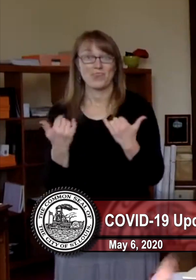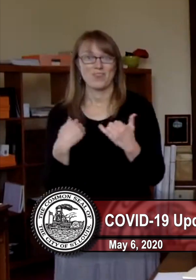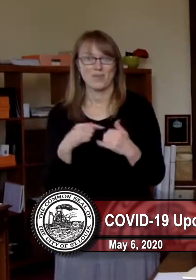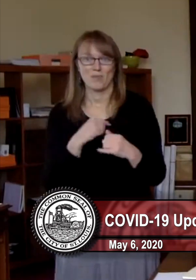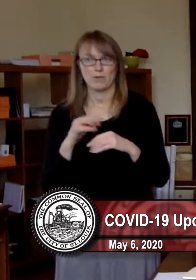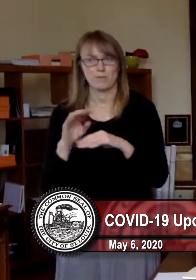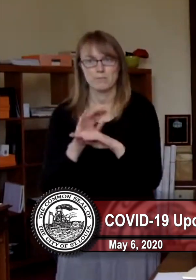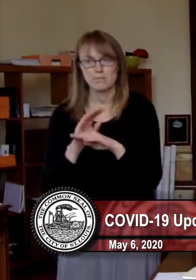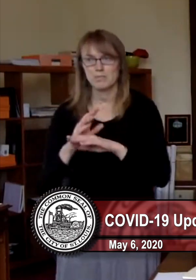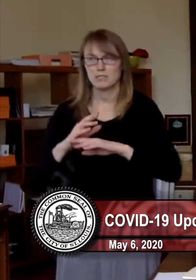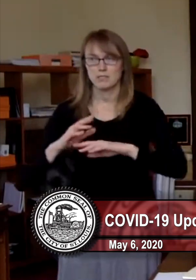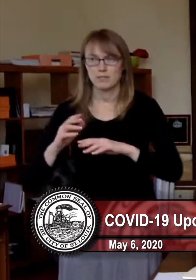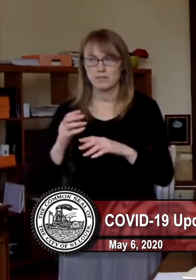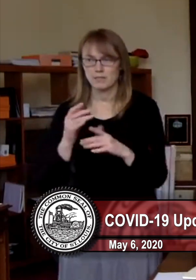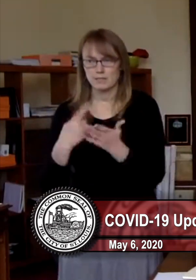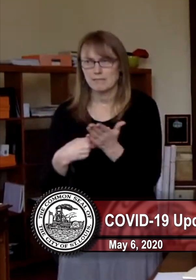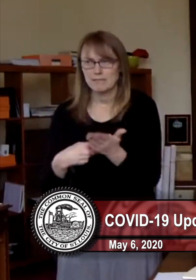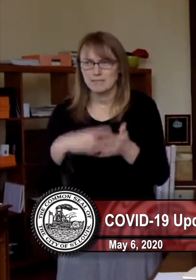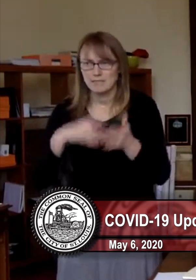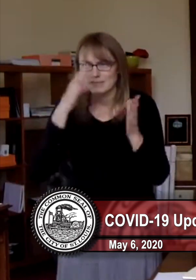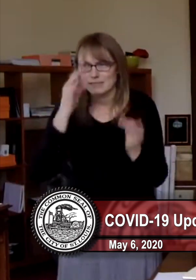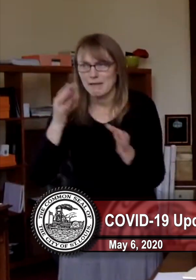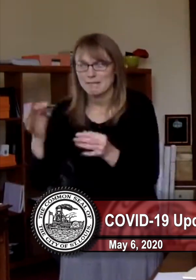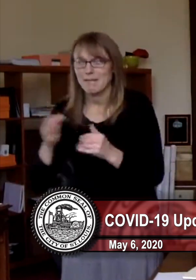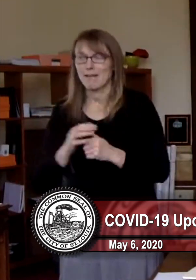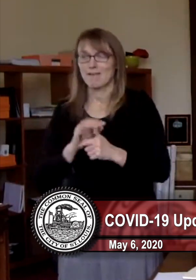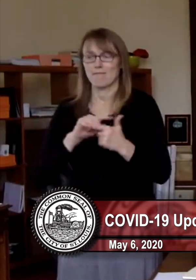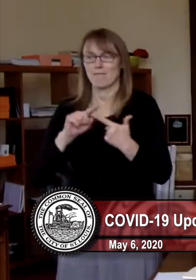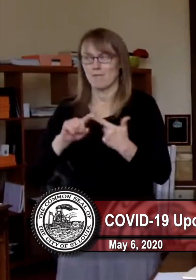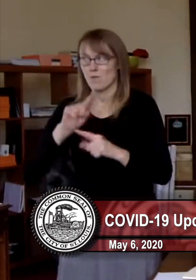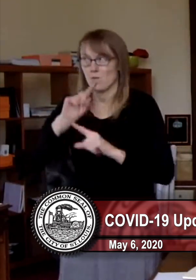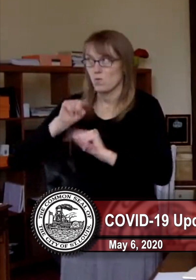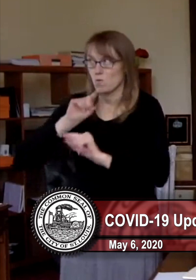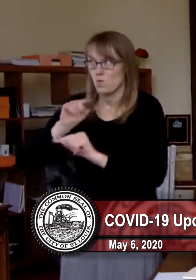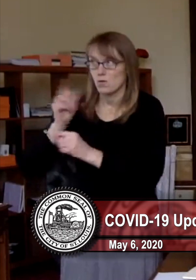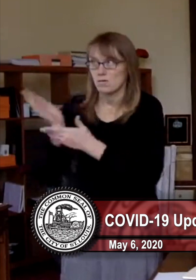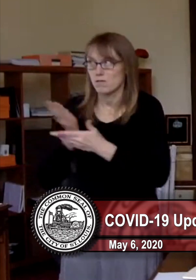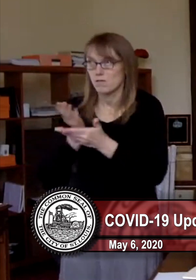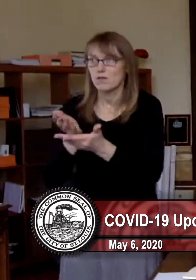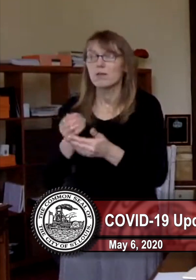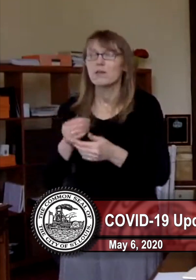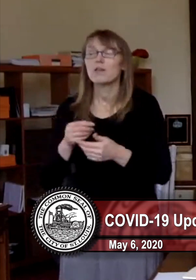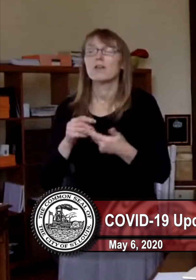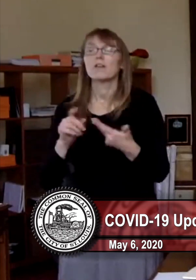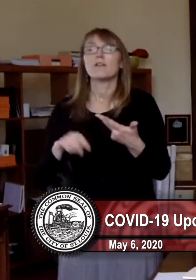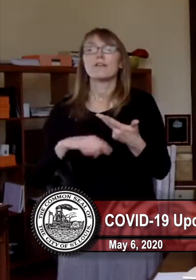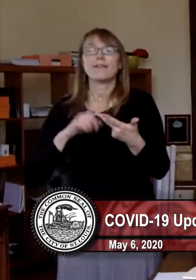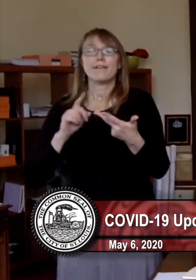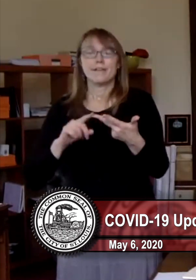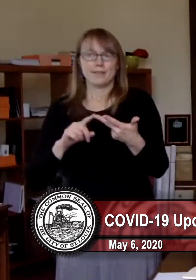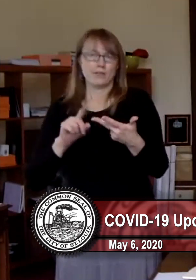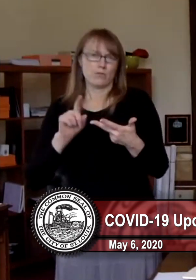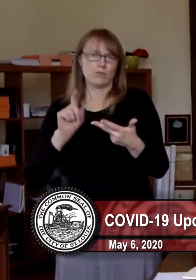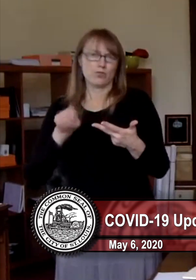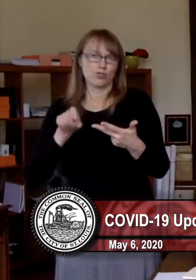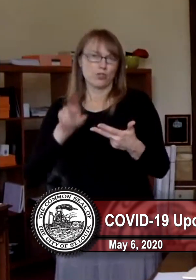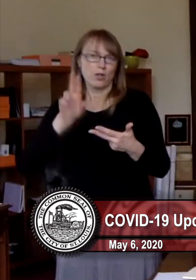order stuff and get it in. And so it should be updated now if it hasn't already been.